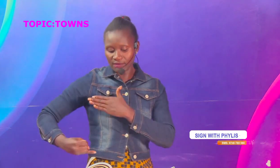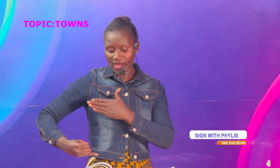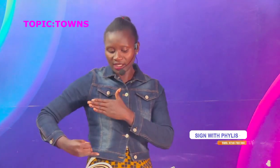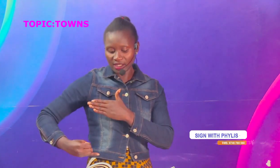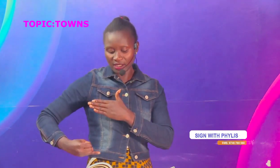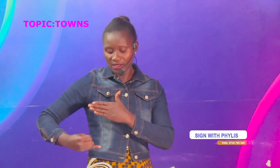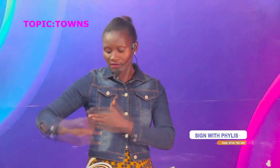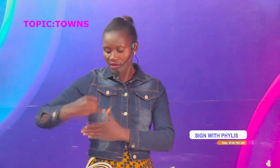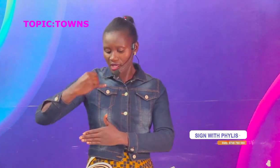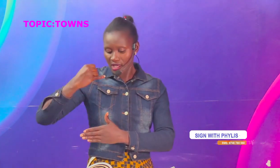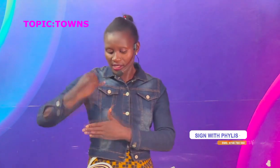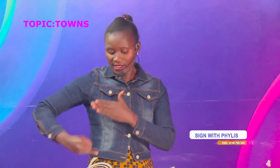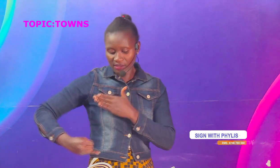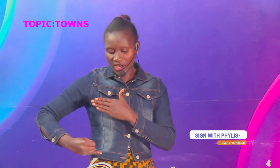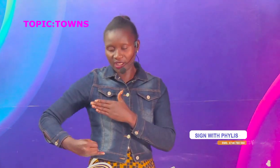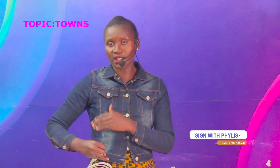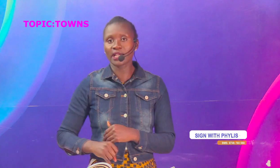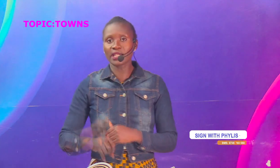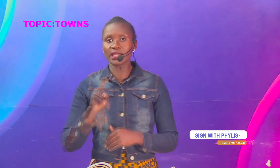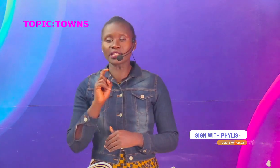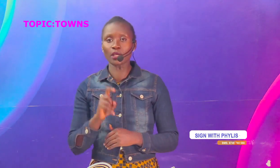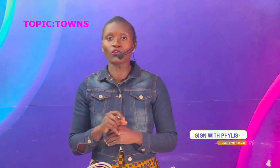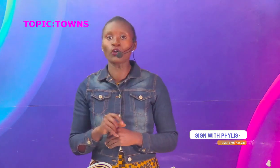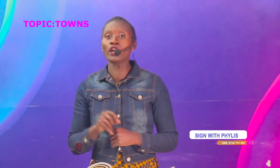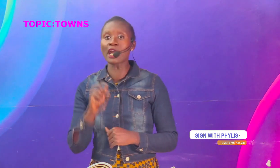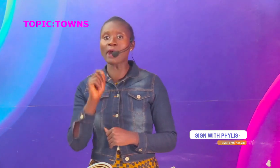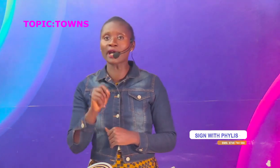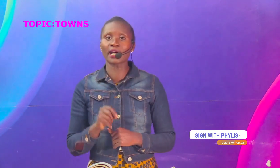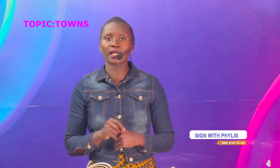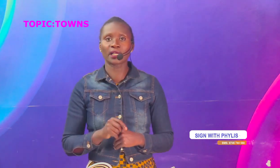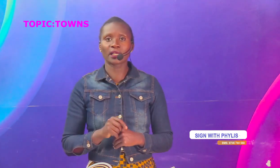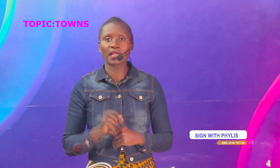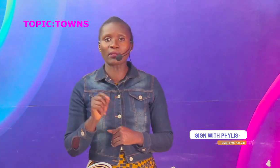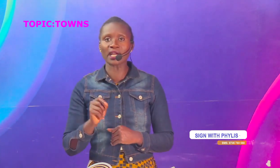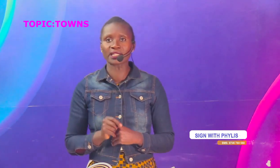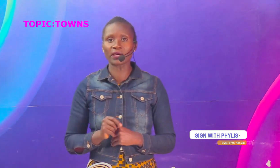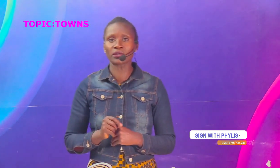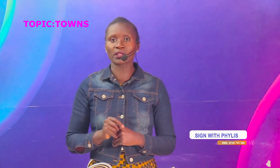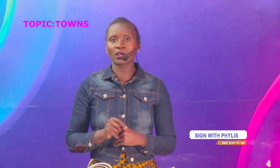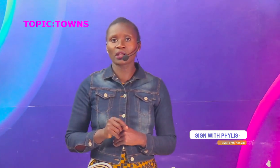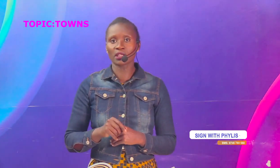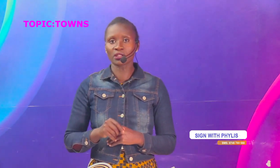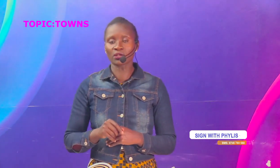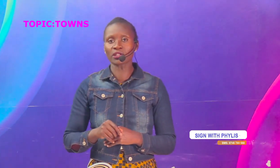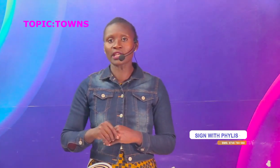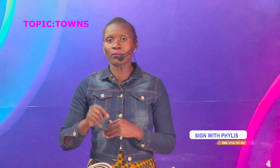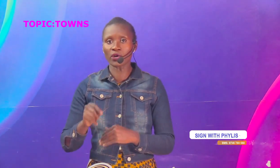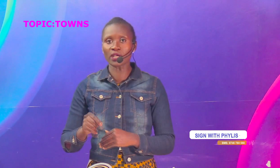Hispania. Hispania. The same for Namanga. Namanga town. It is also in a border. So,